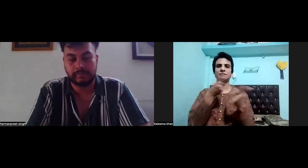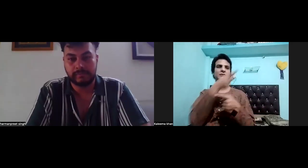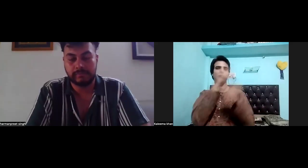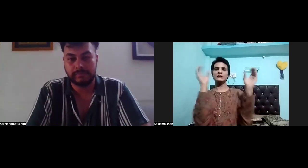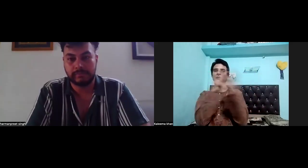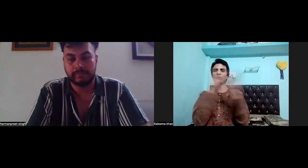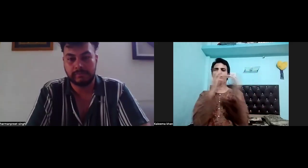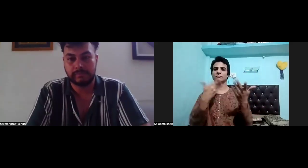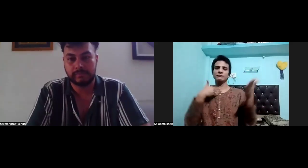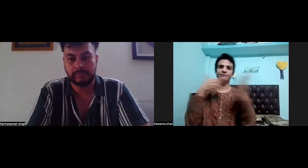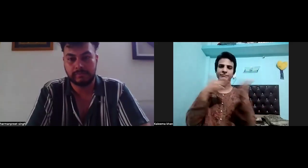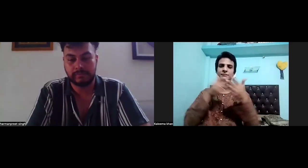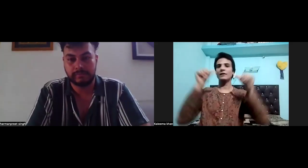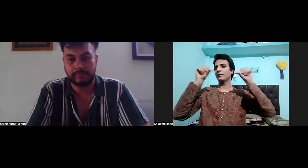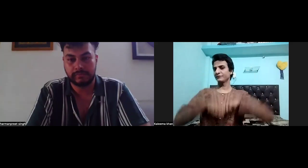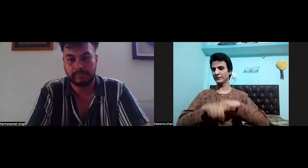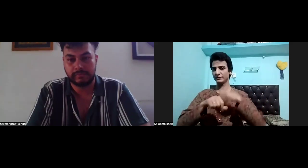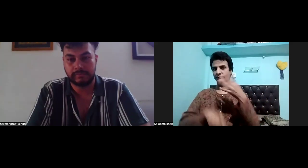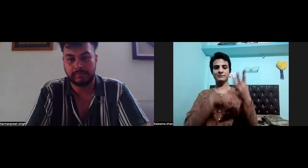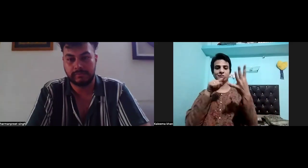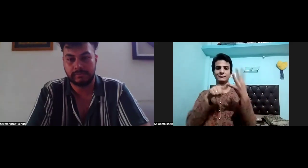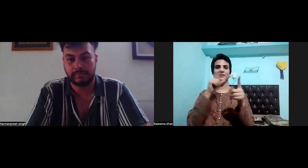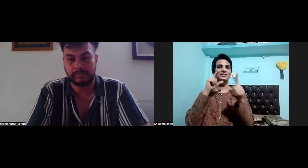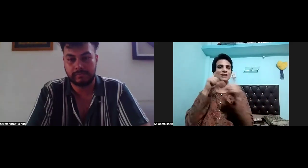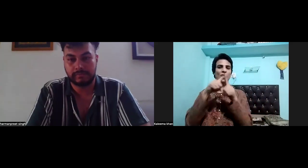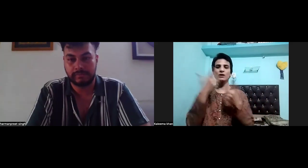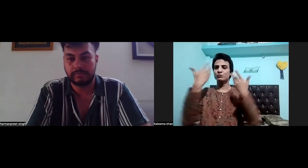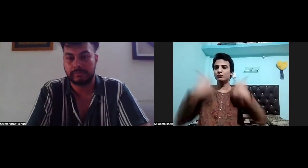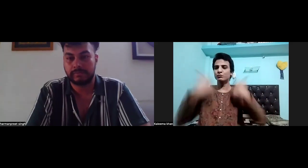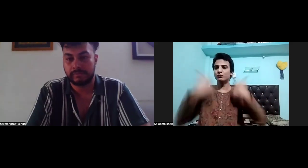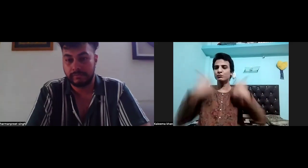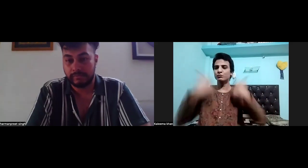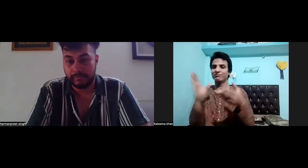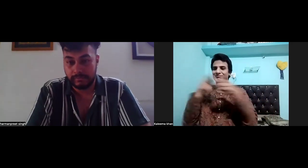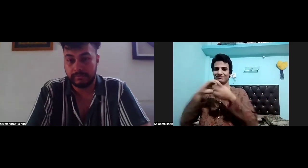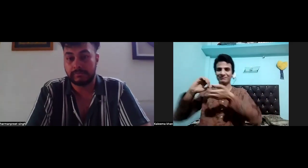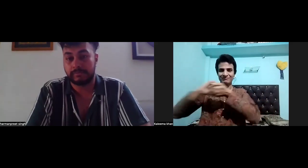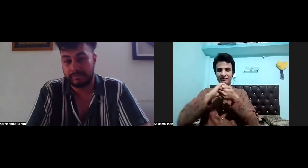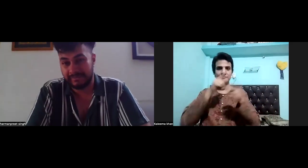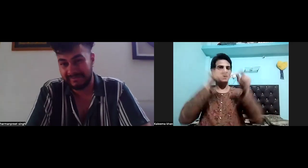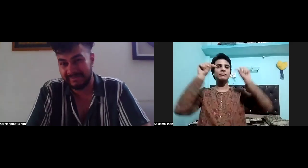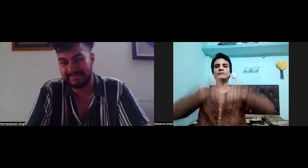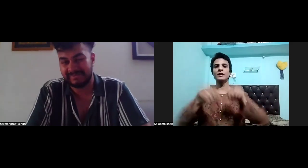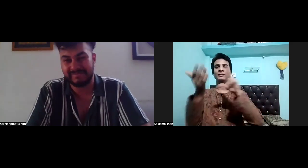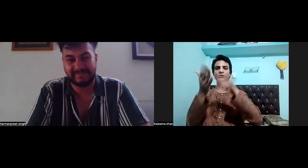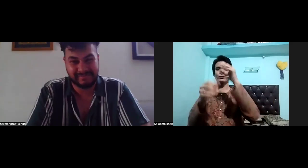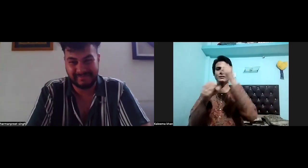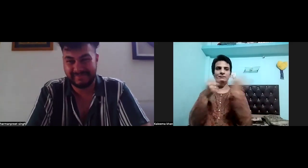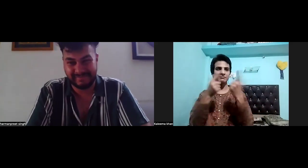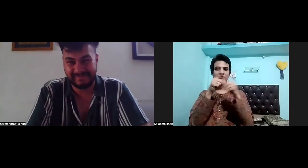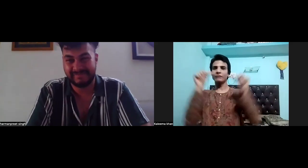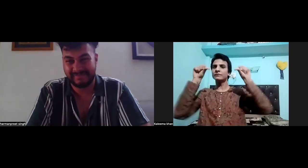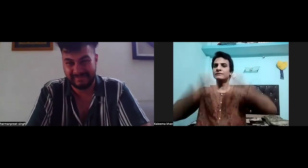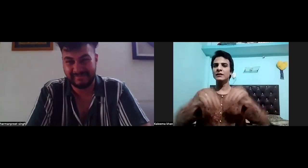processes, in the accessibility. There are a lot of barriers. There's a lot of confusion, which basically prolongs or